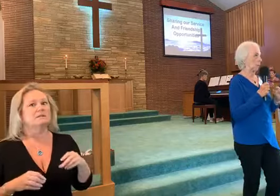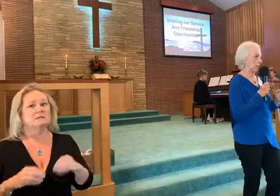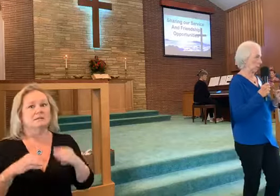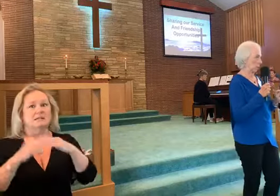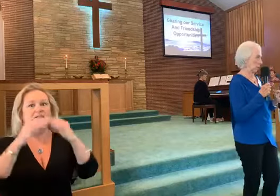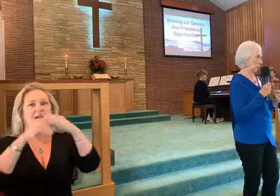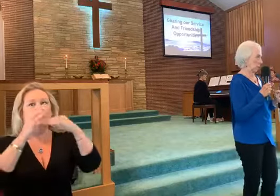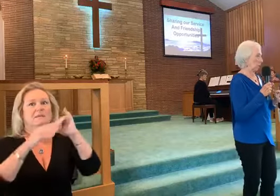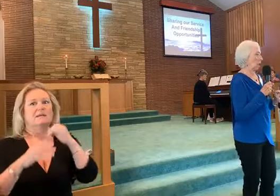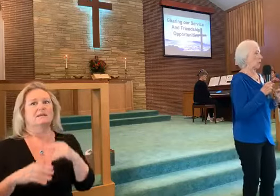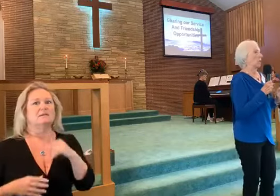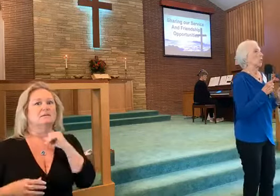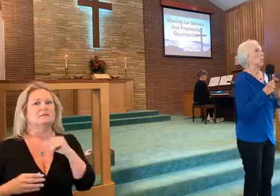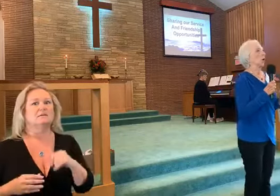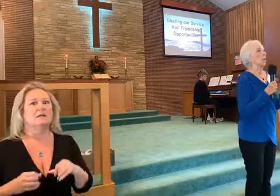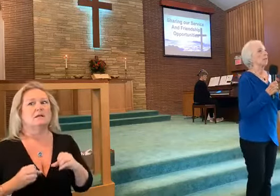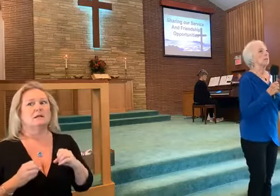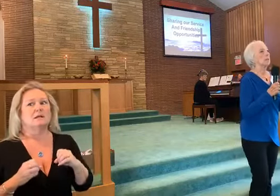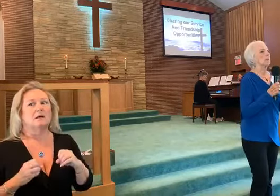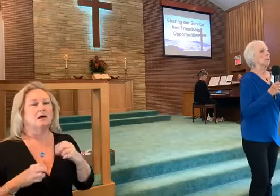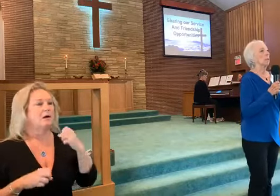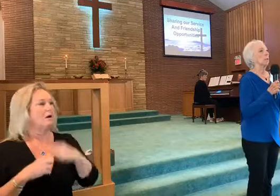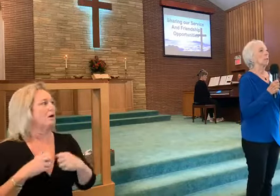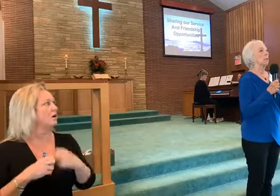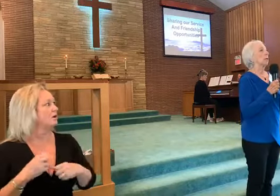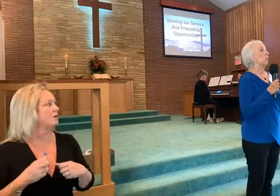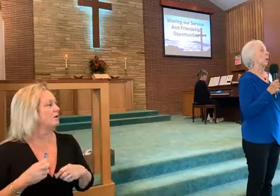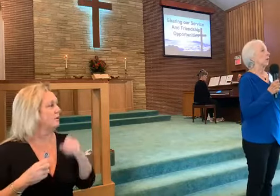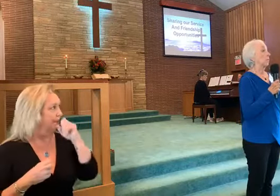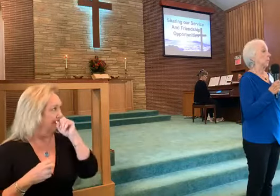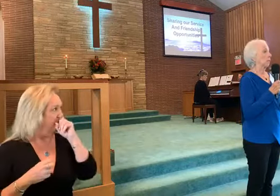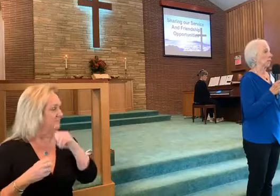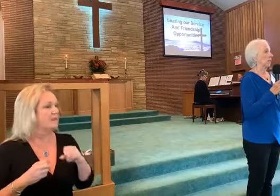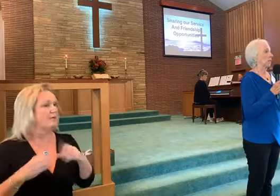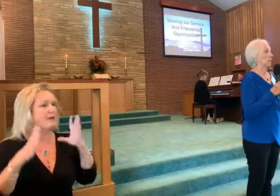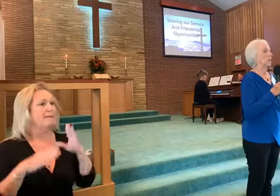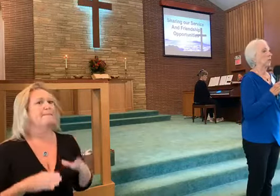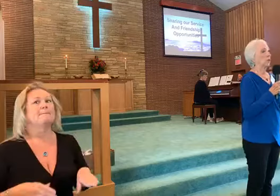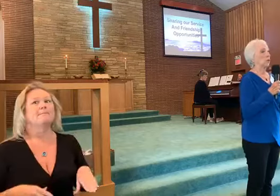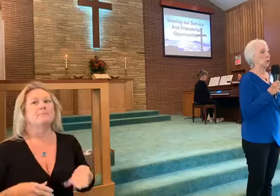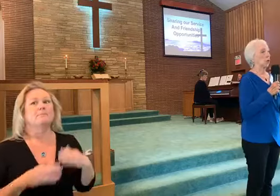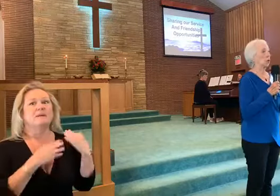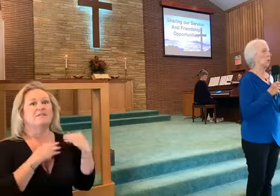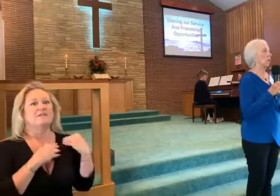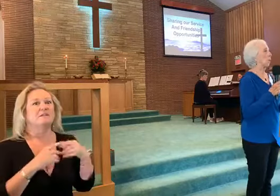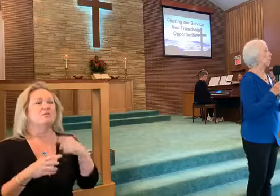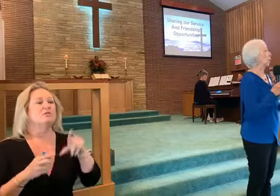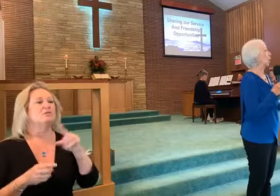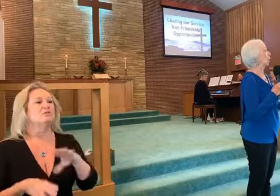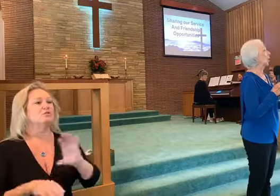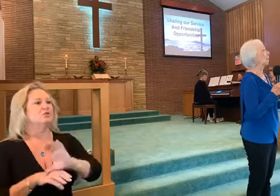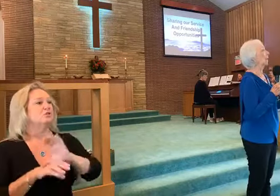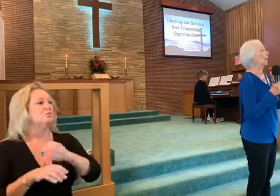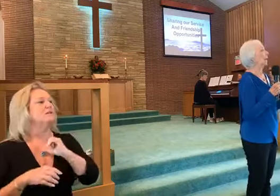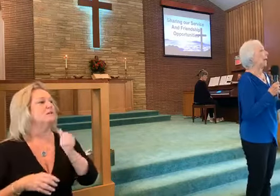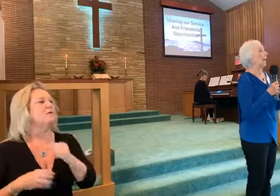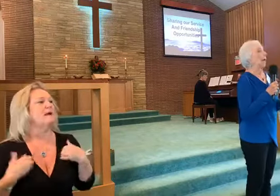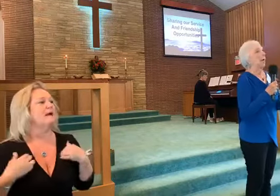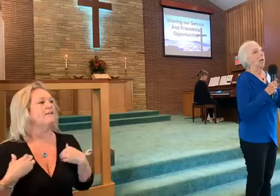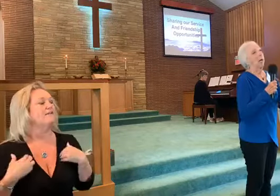outrageous. So it will be a great benefit to to the church and that we will no longer